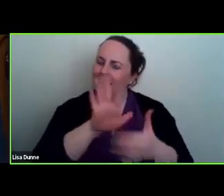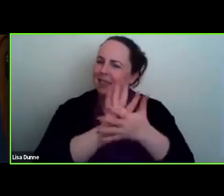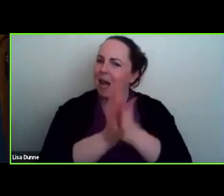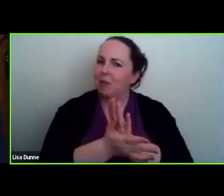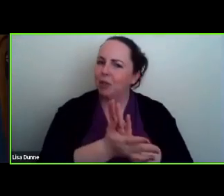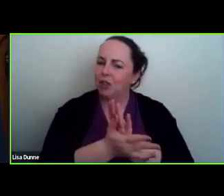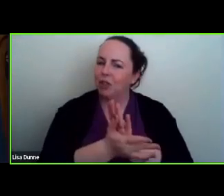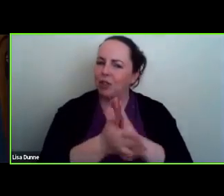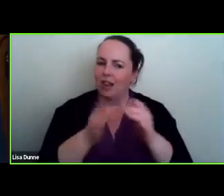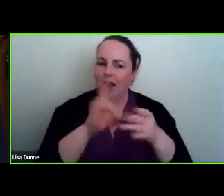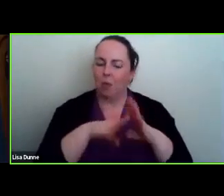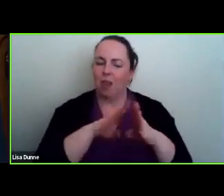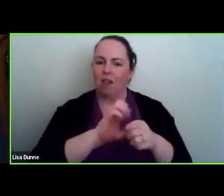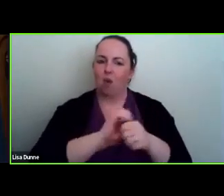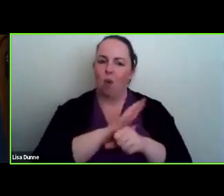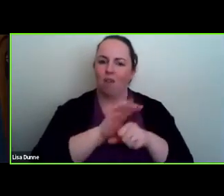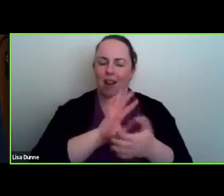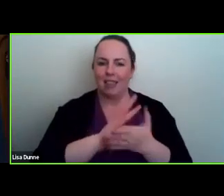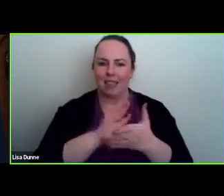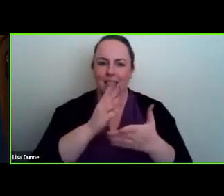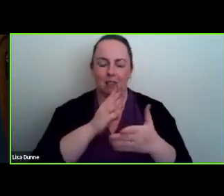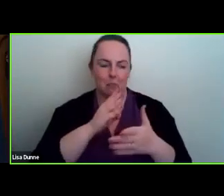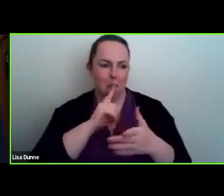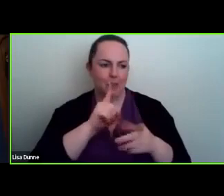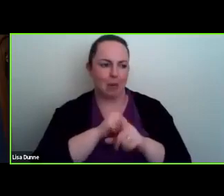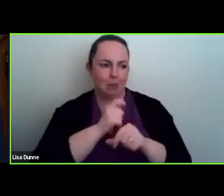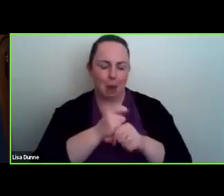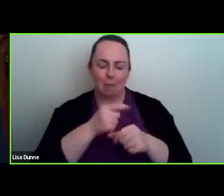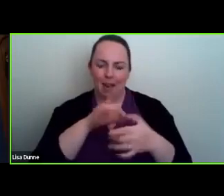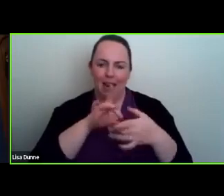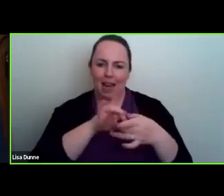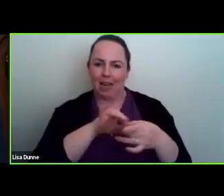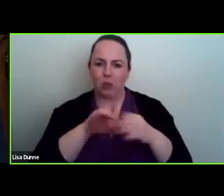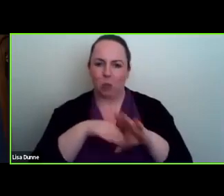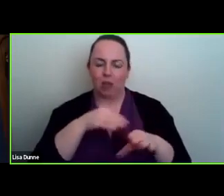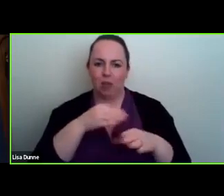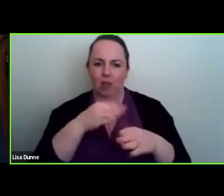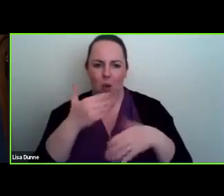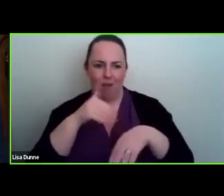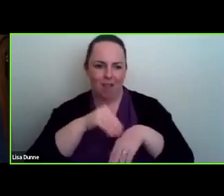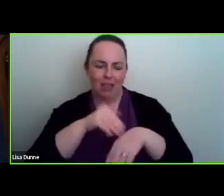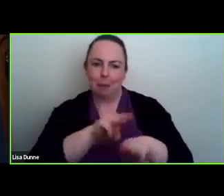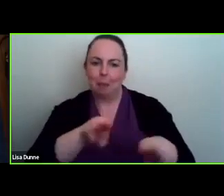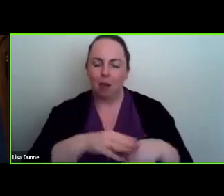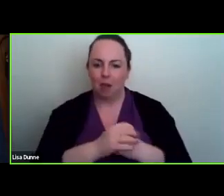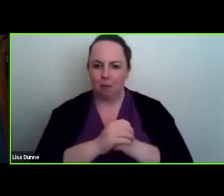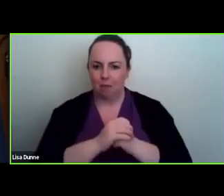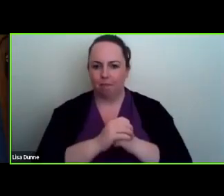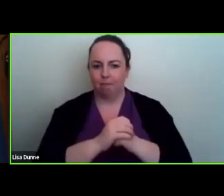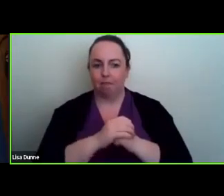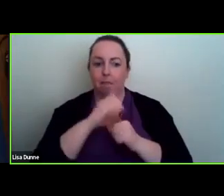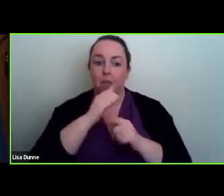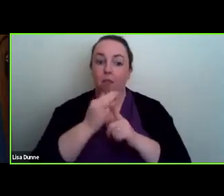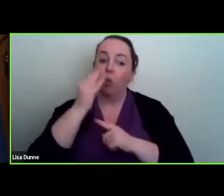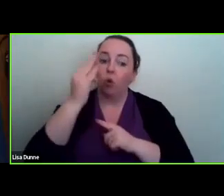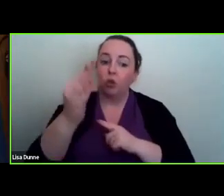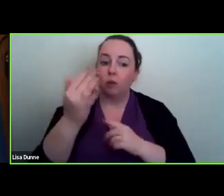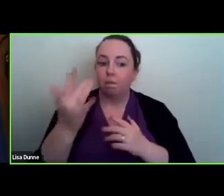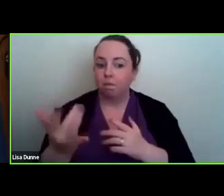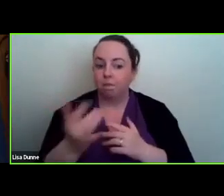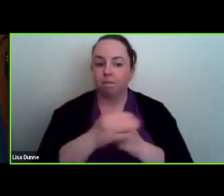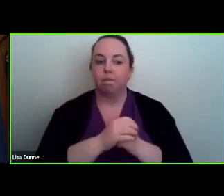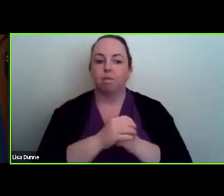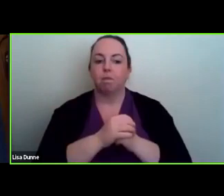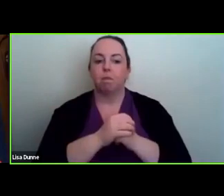but in thinking about how we begin to construct an exit strategy for this moment. So what does the future look like? As we rebuild this